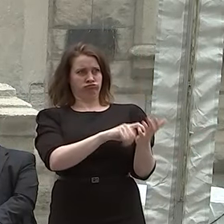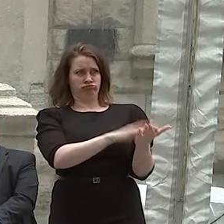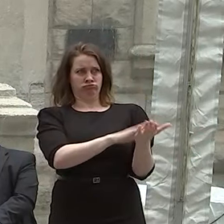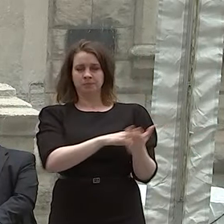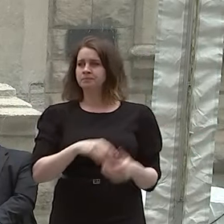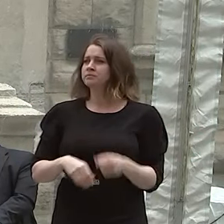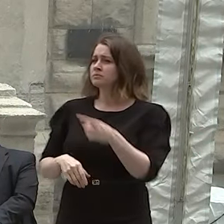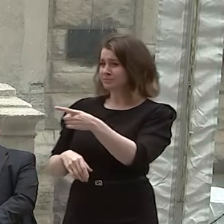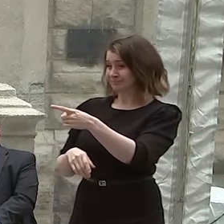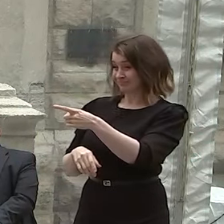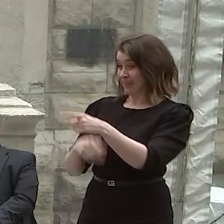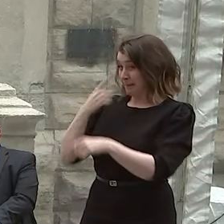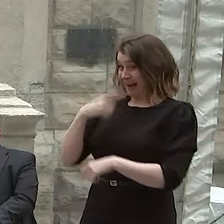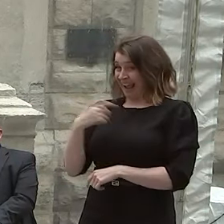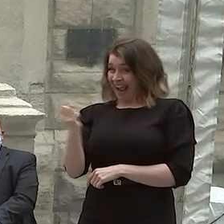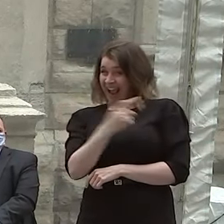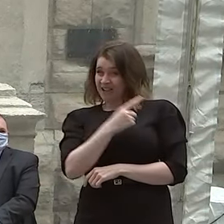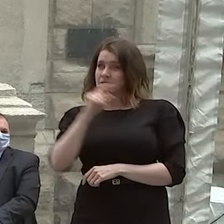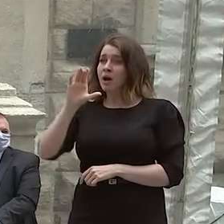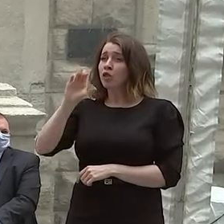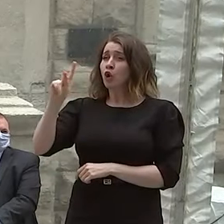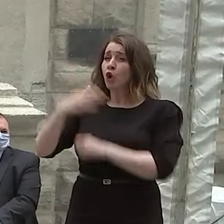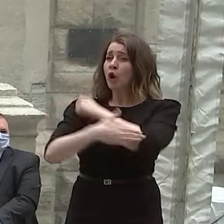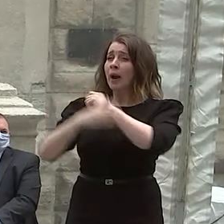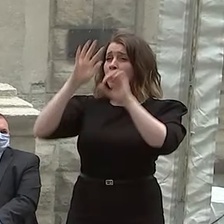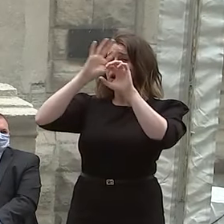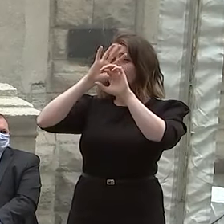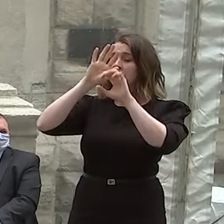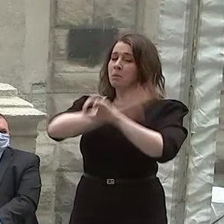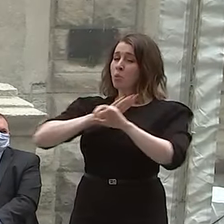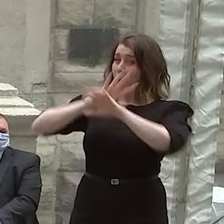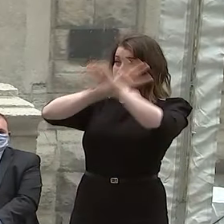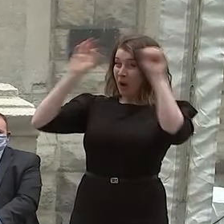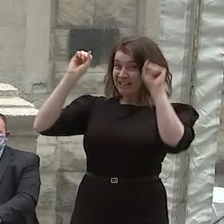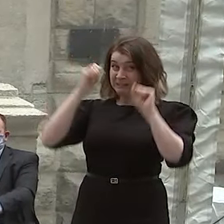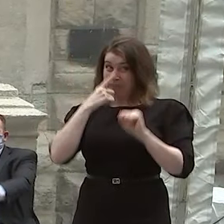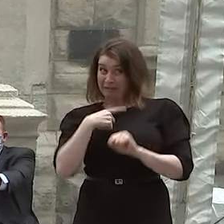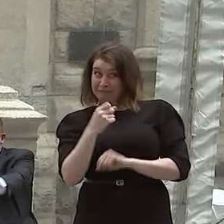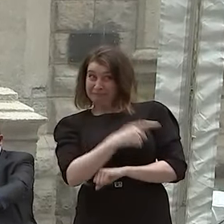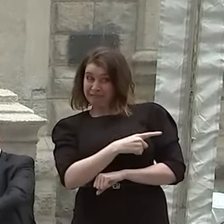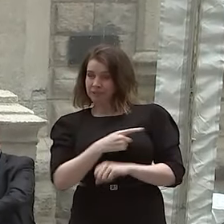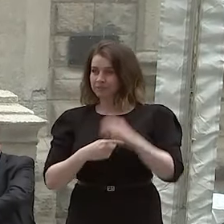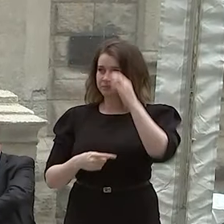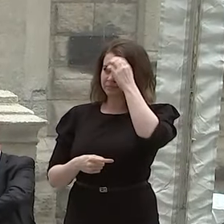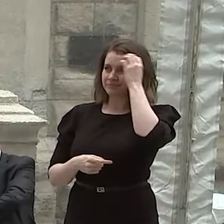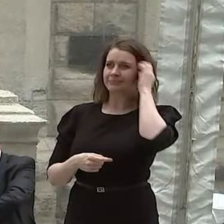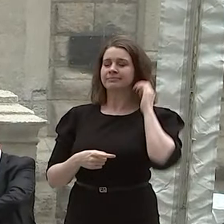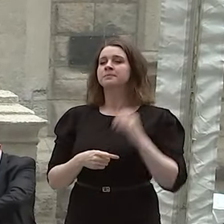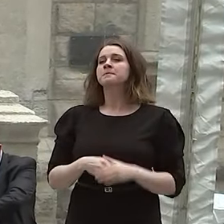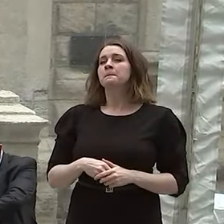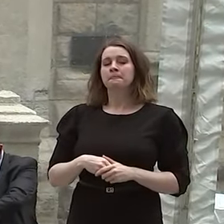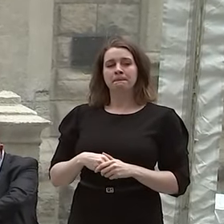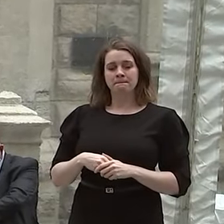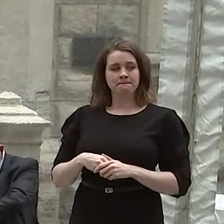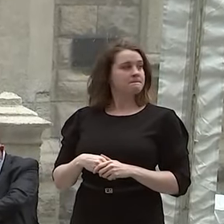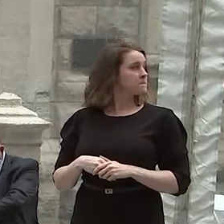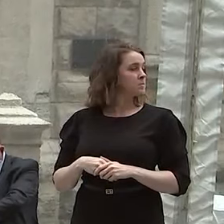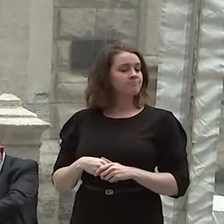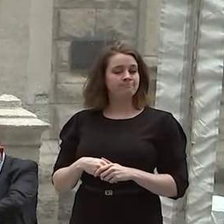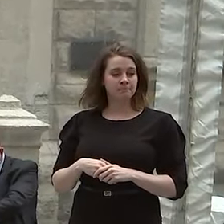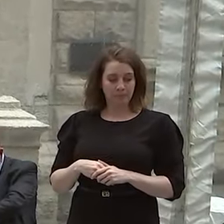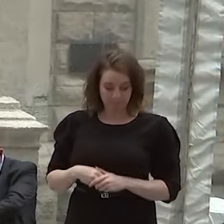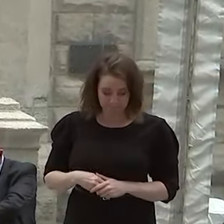County Board President Preckwinkle a question, please? Since I have not been able to speak with you recently, I know there's been